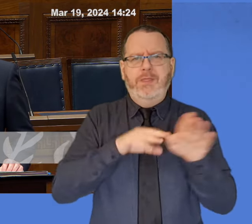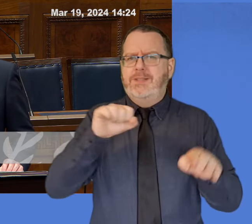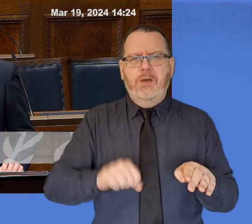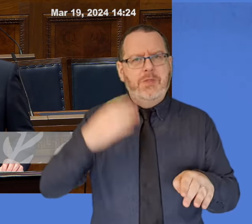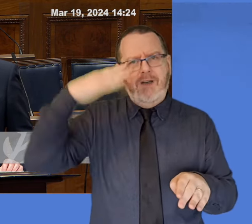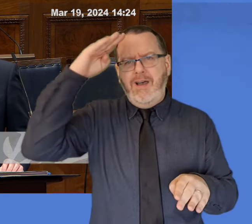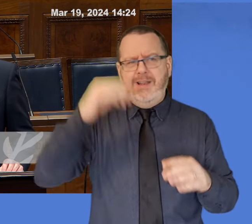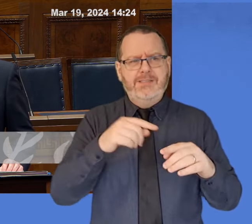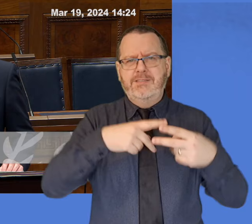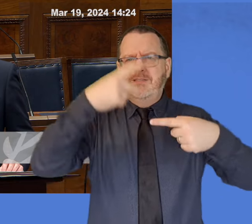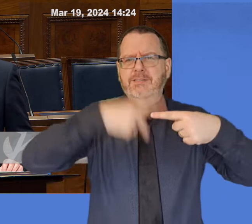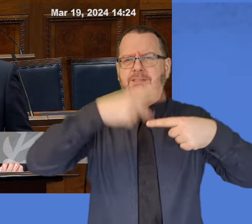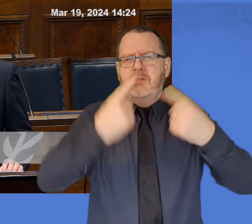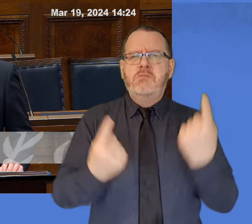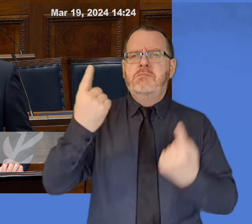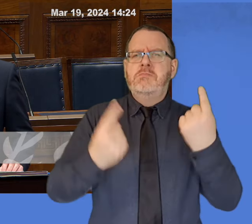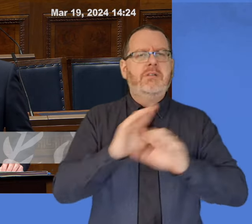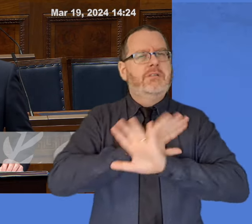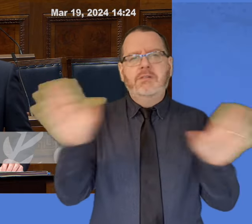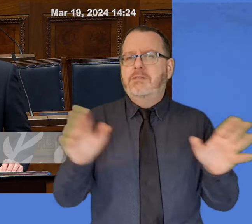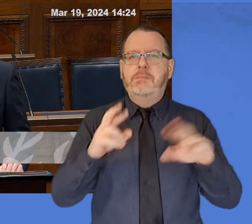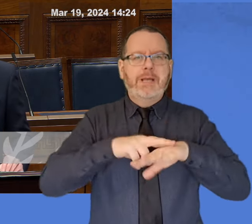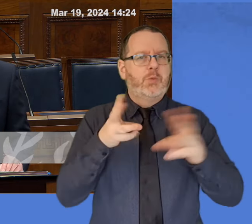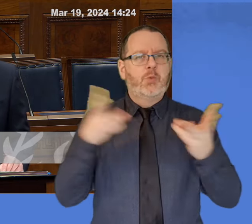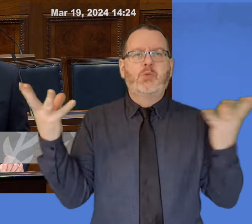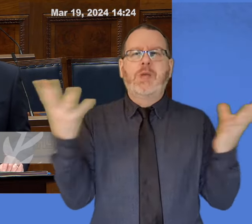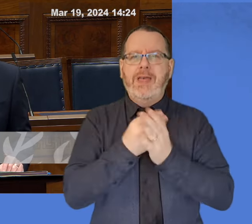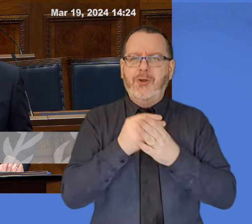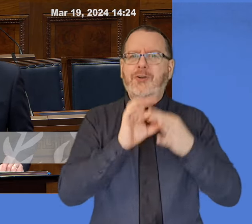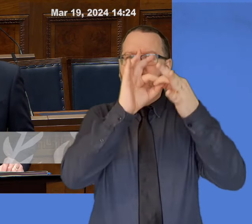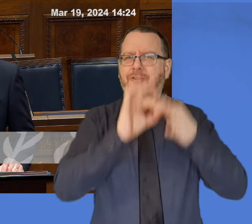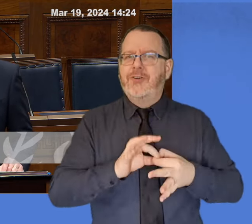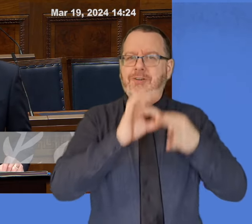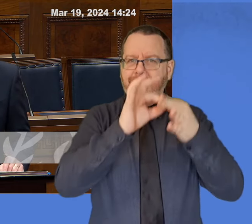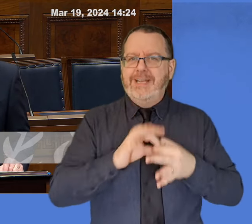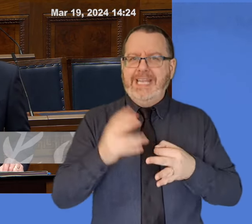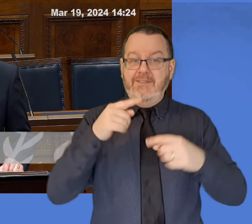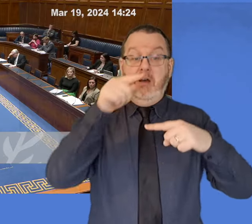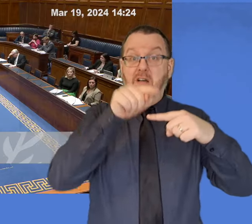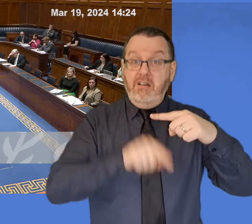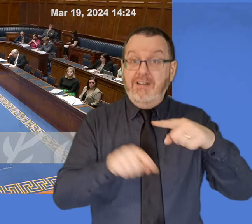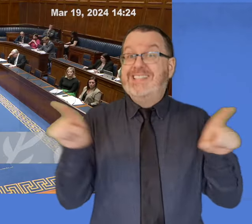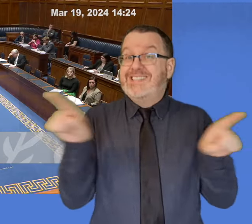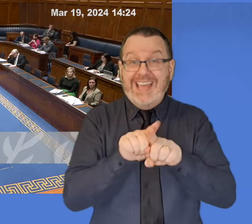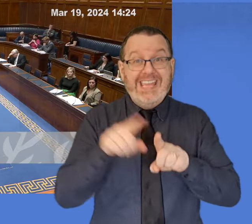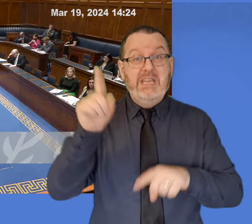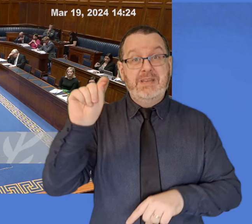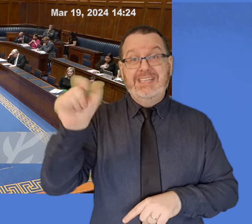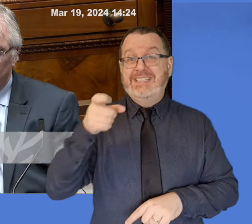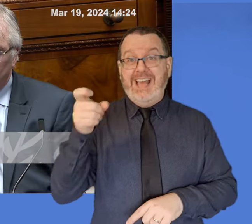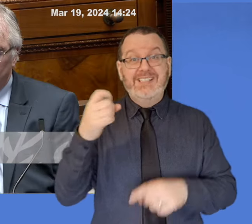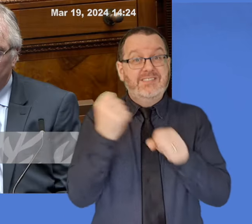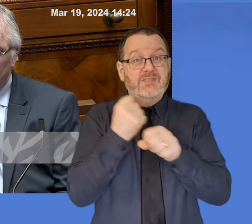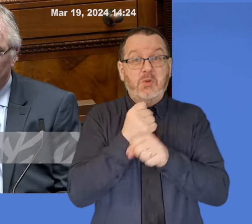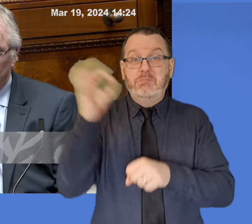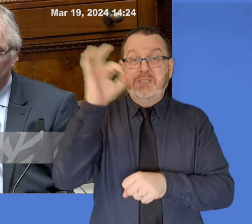if you have a single tax rate across the island in terms of our international investment. So I wouldn't be arguing for a race to